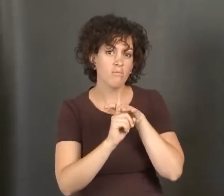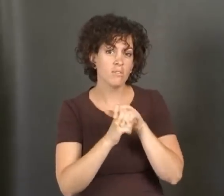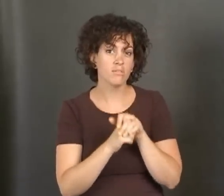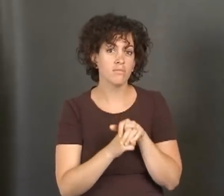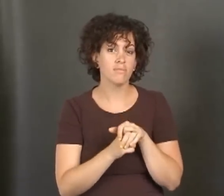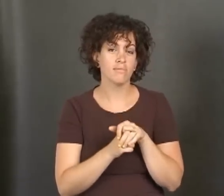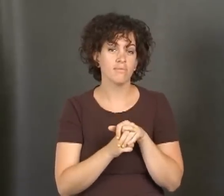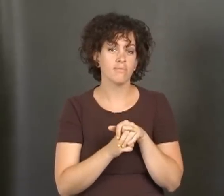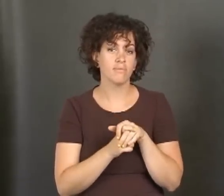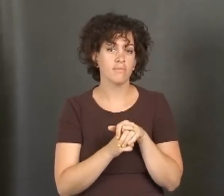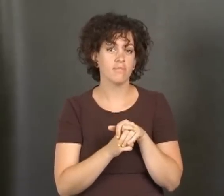Flip-flops.